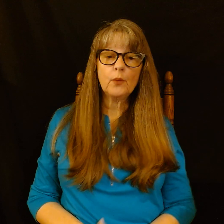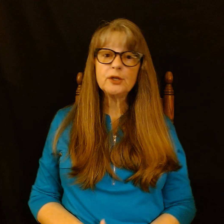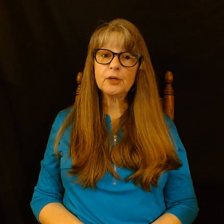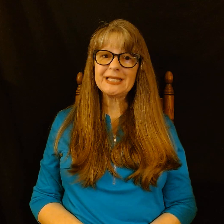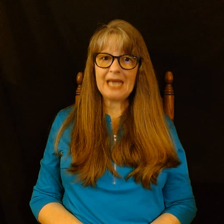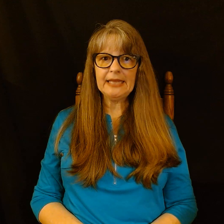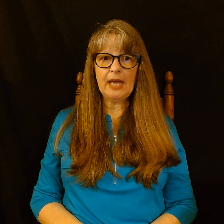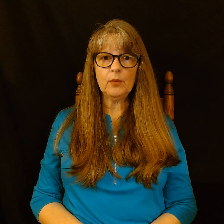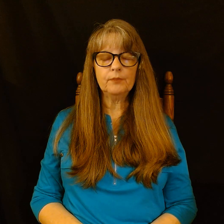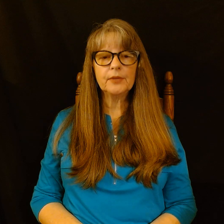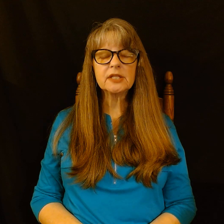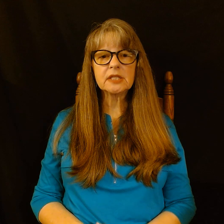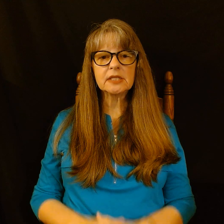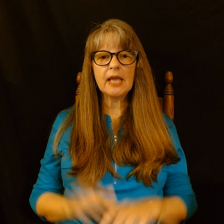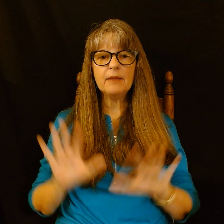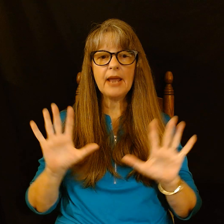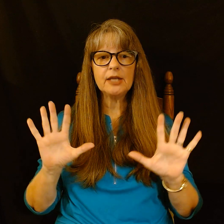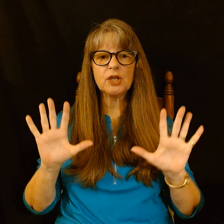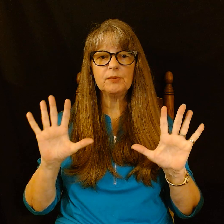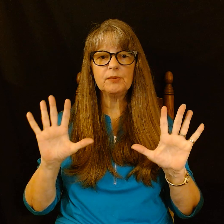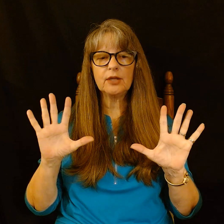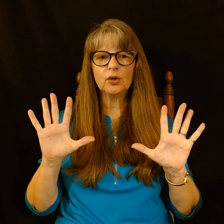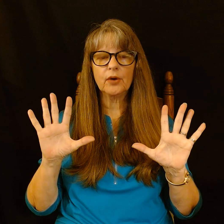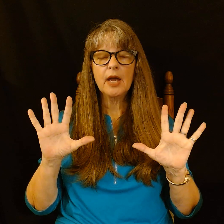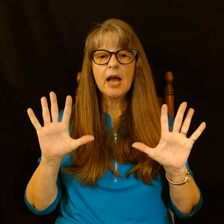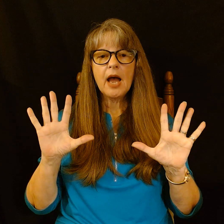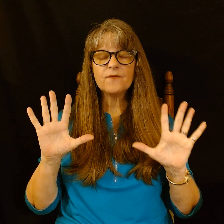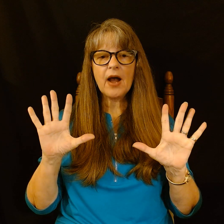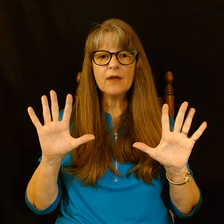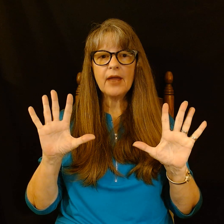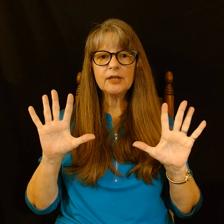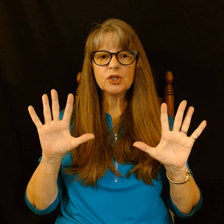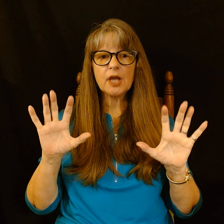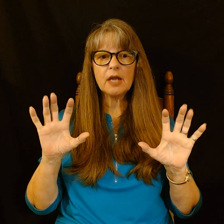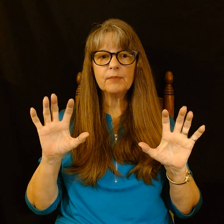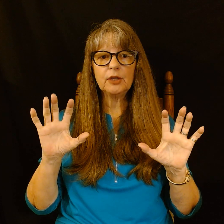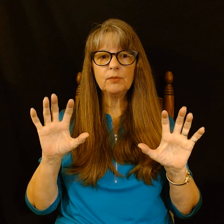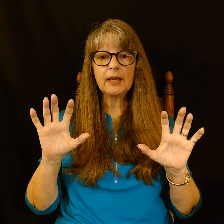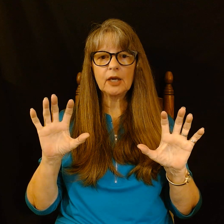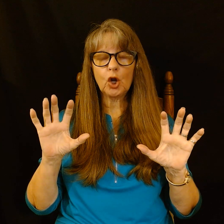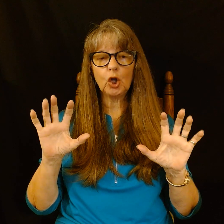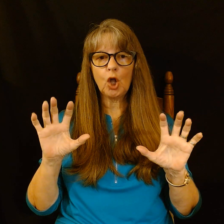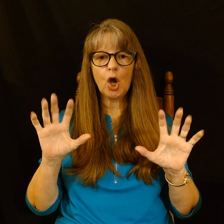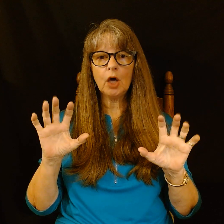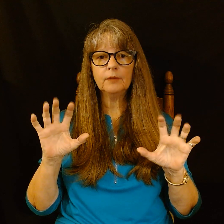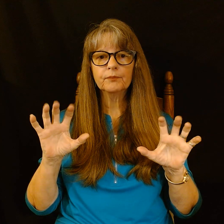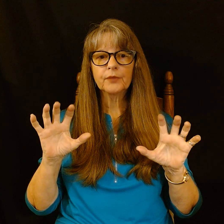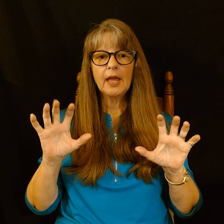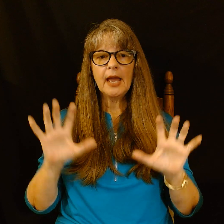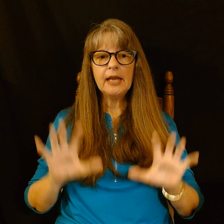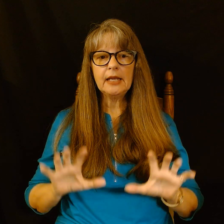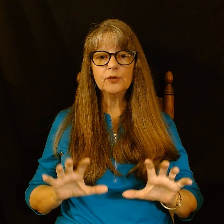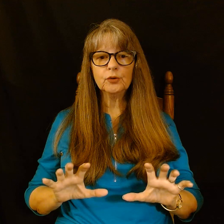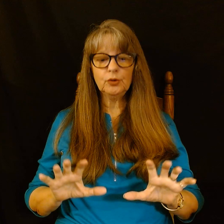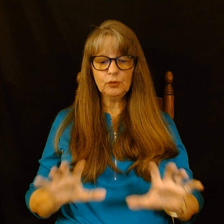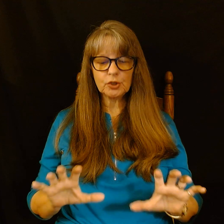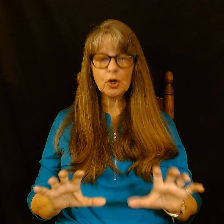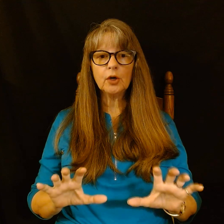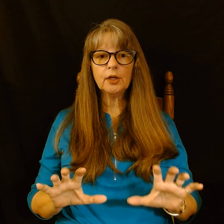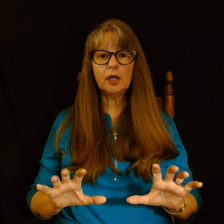you could sign that one. It's the same hand shape. You take your 5 hand shape and you make it a claw, and either you start here